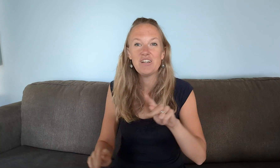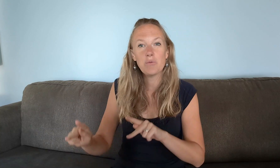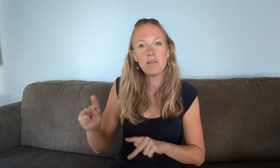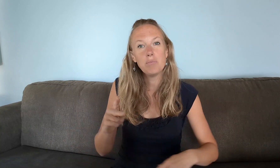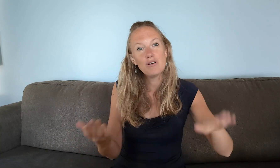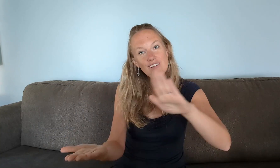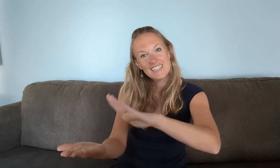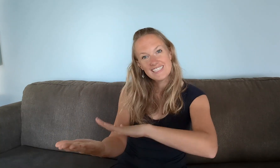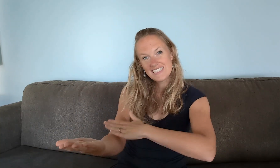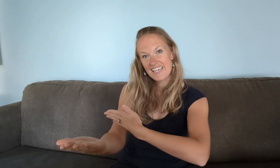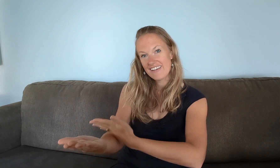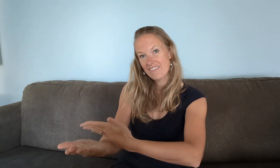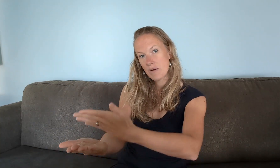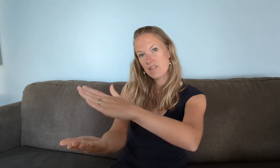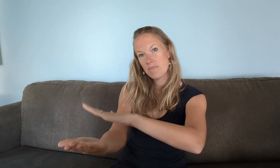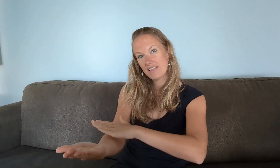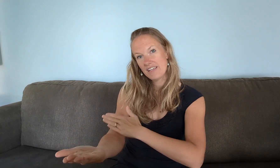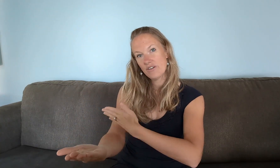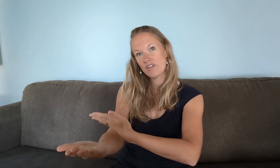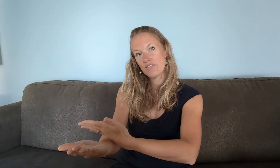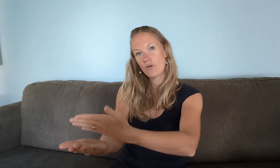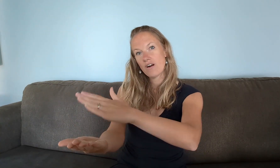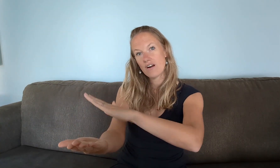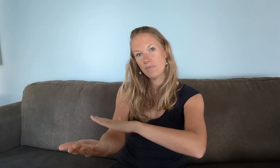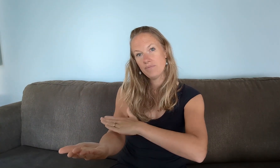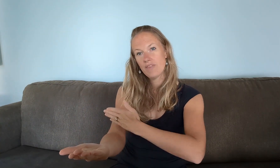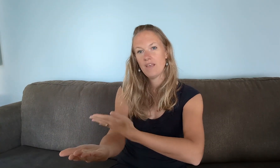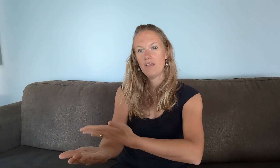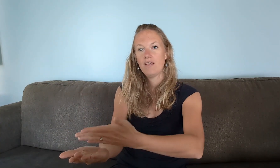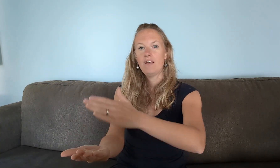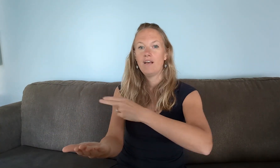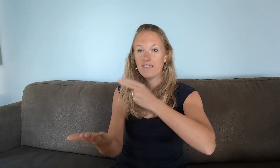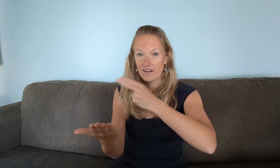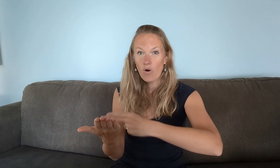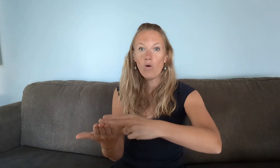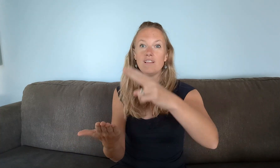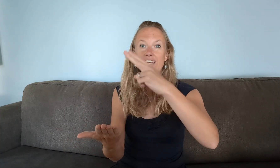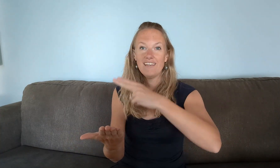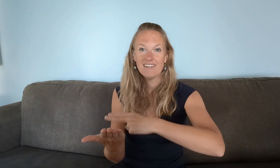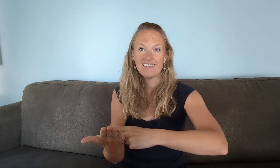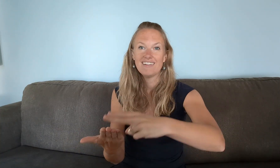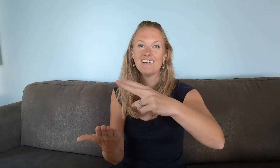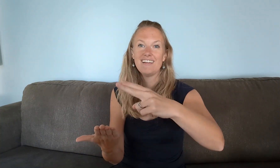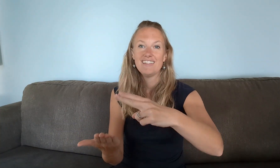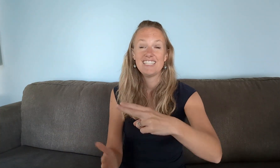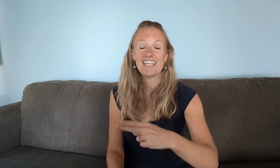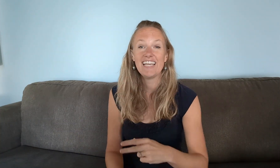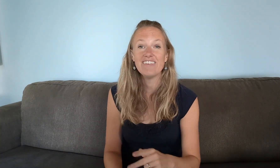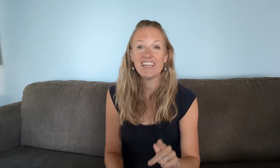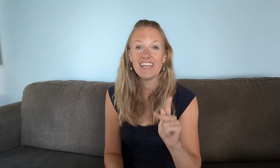your people sing. Remember the melody over your forearm. And then holy. To the King of Kings,